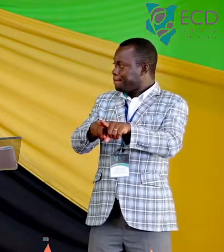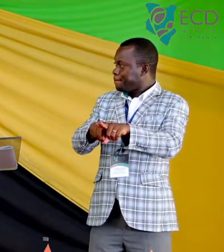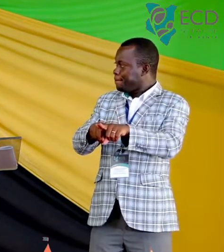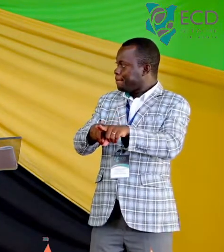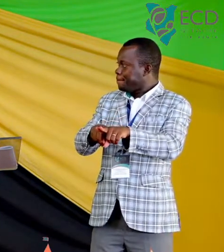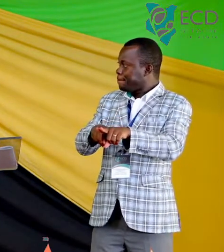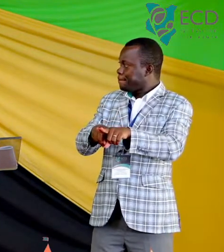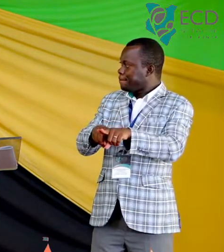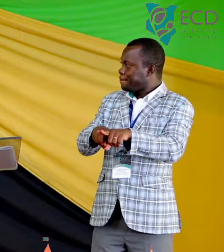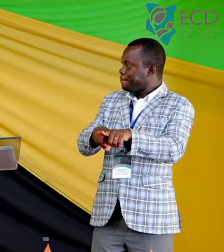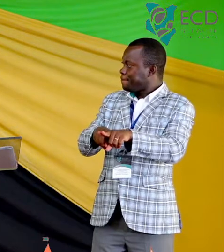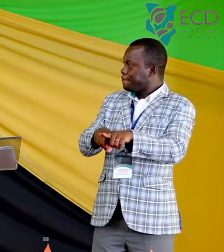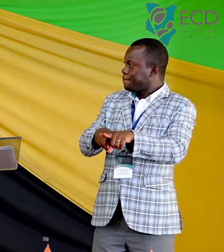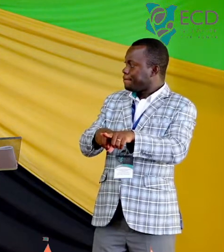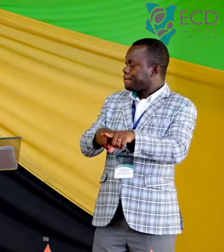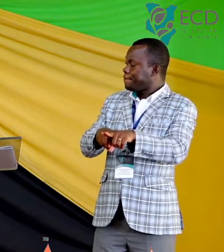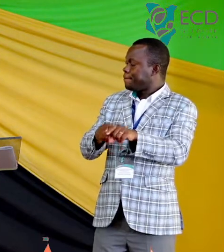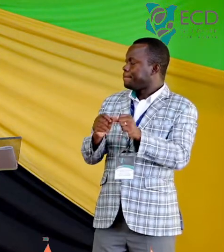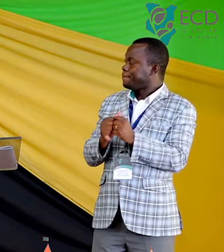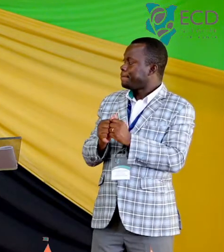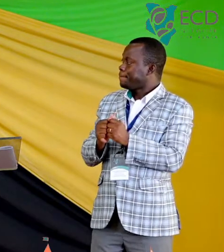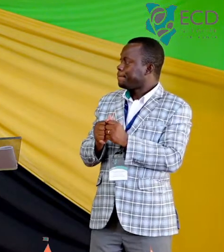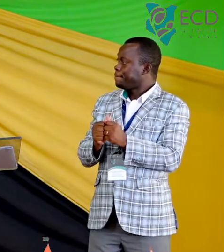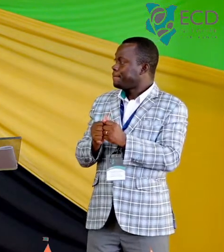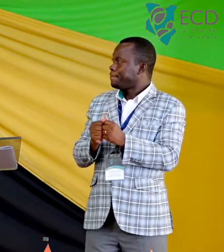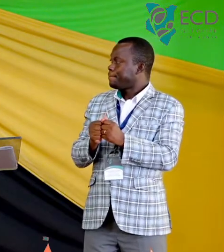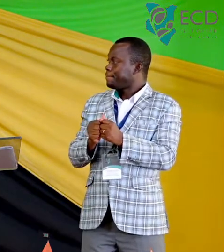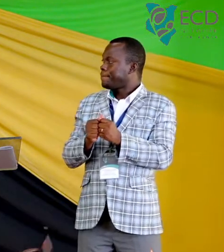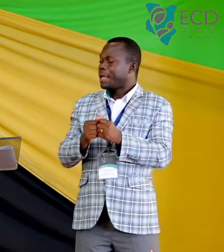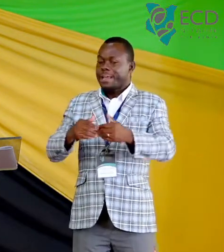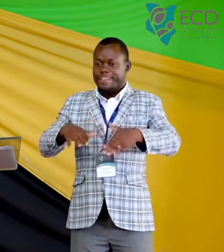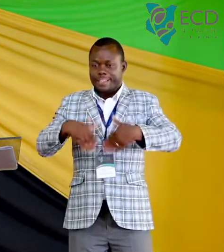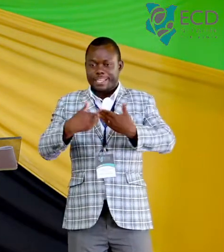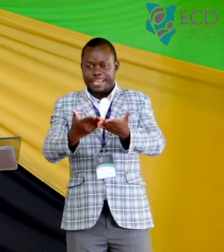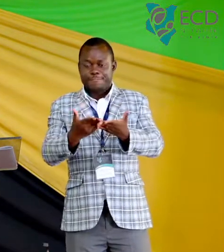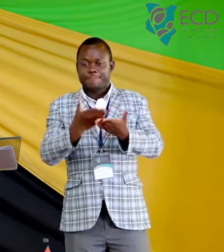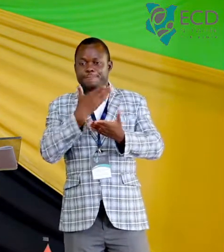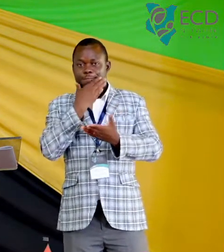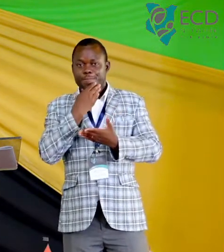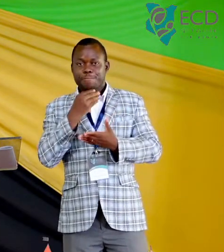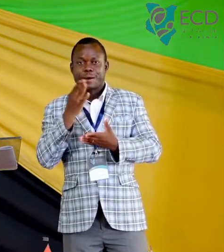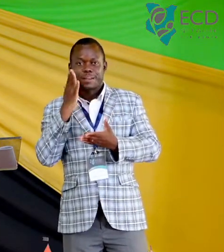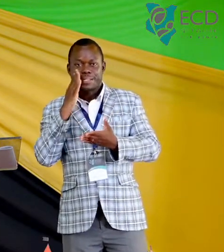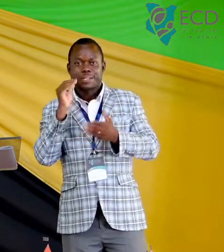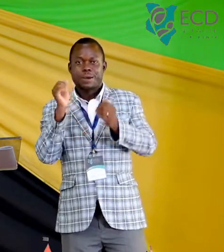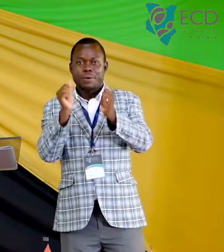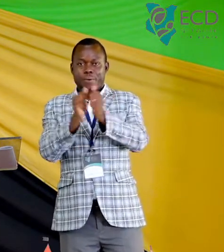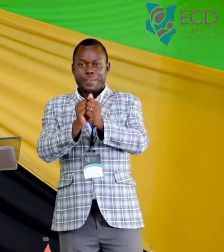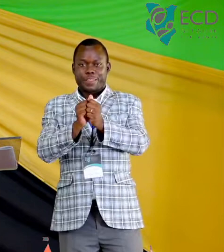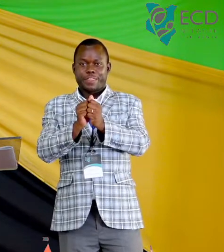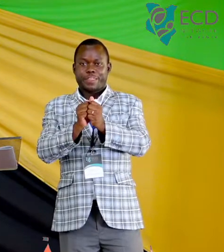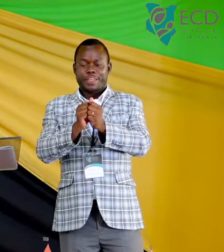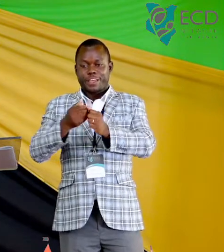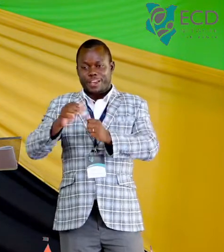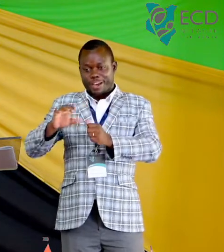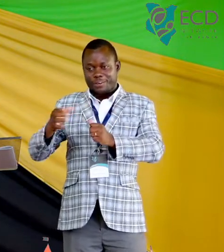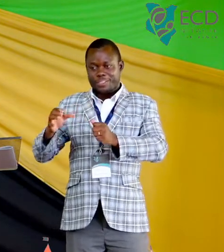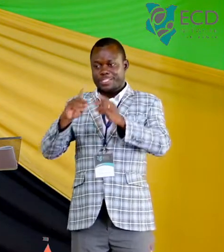them the community mobilization? We do parental together with our health departments.